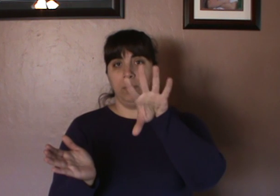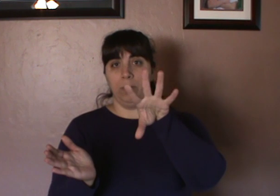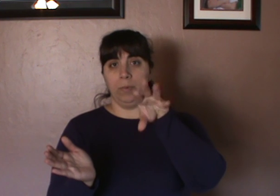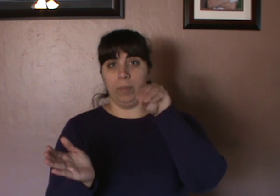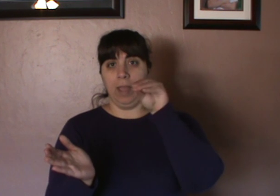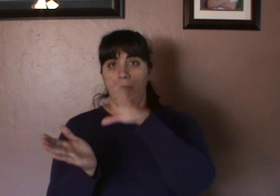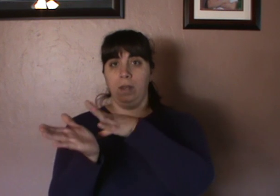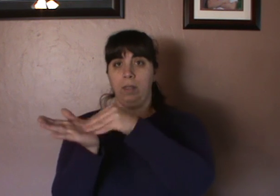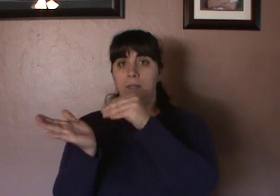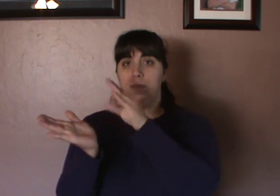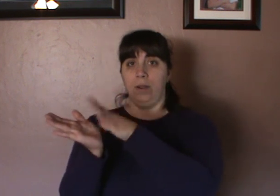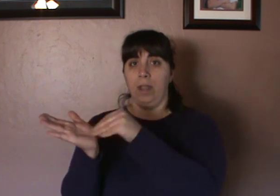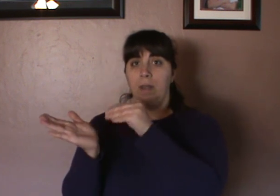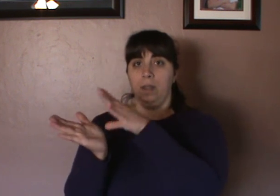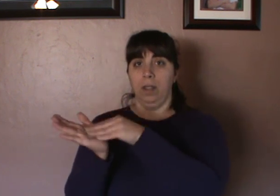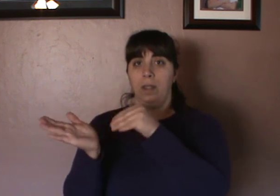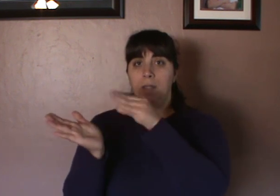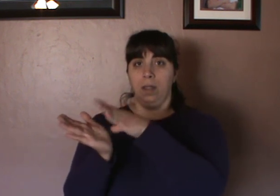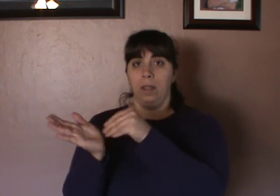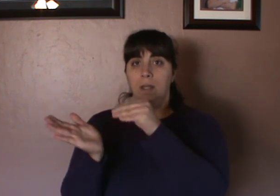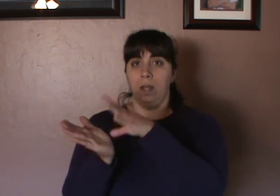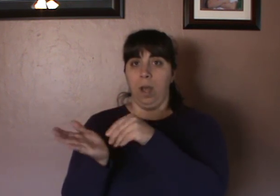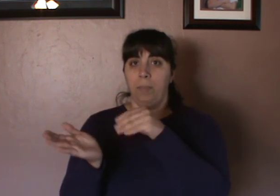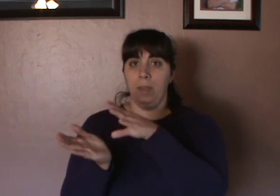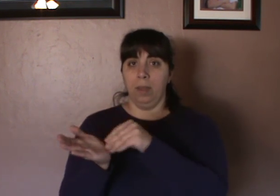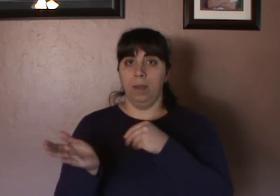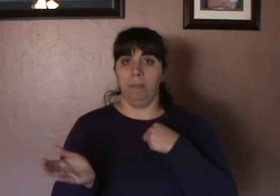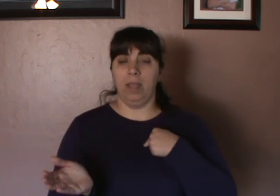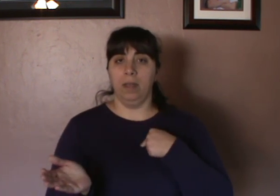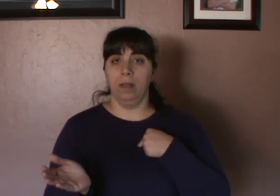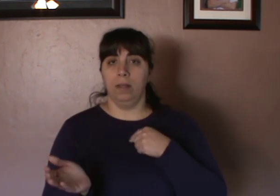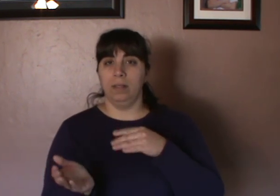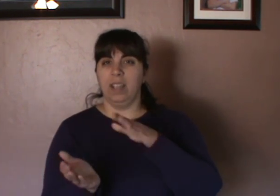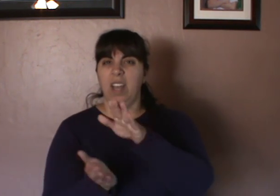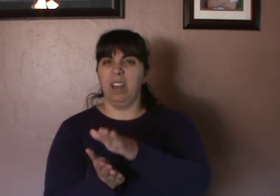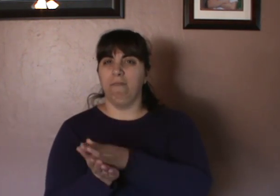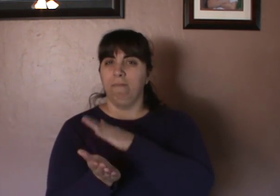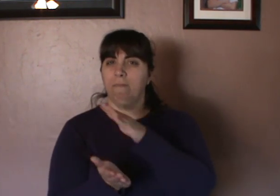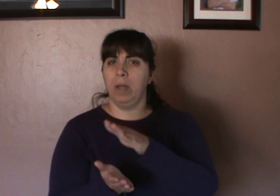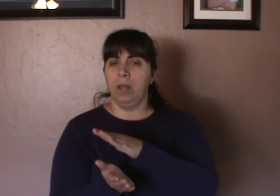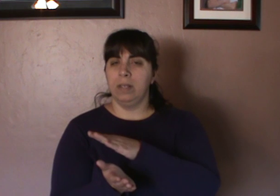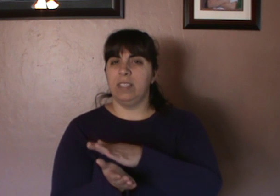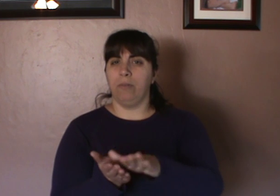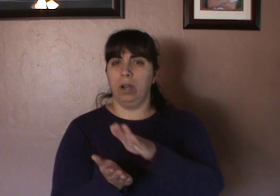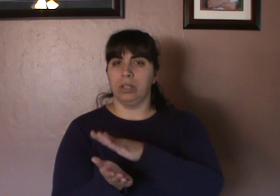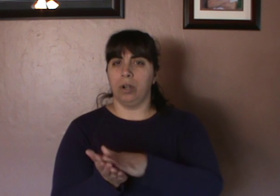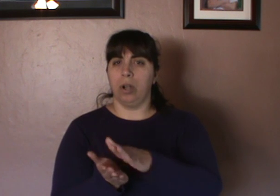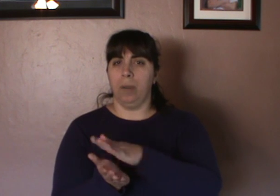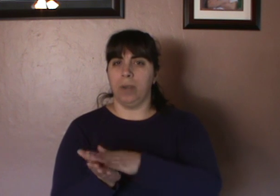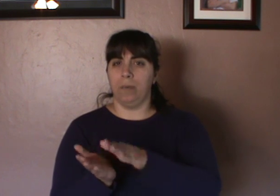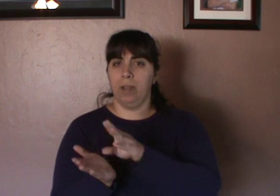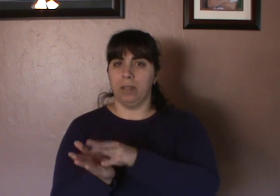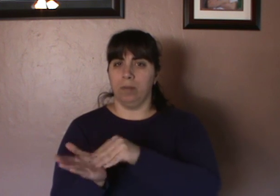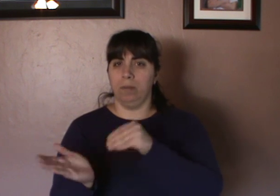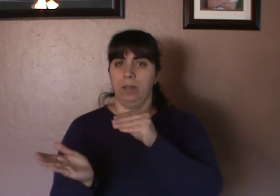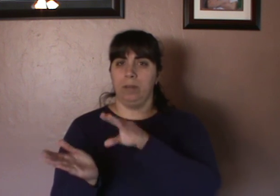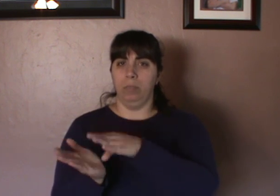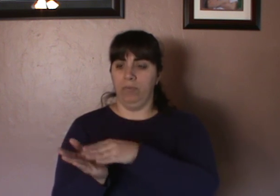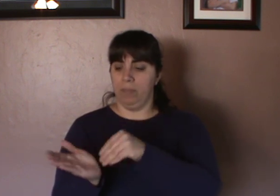doing with my hand on this other hand. Copy me, like a Xerox or a copier, right? So it moves the